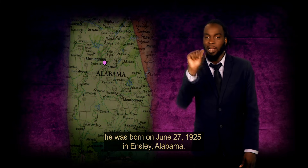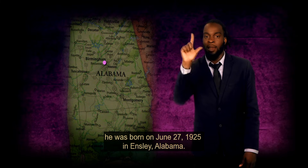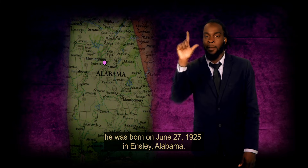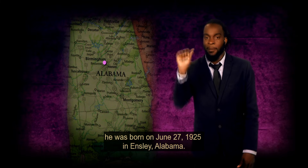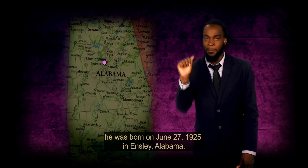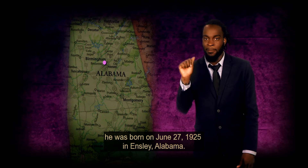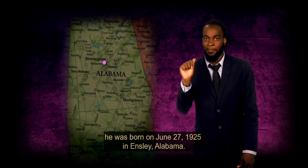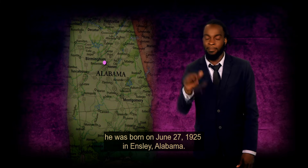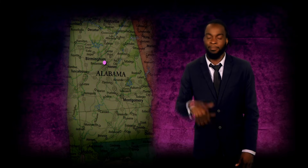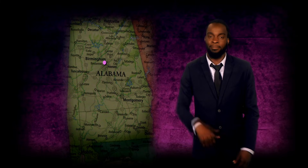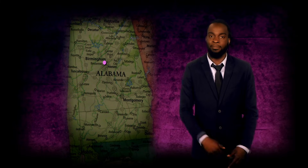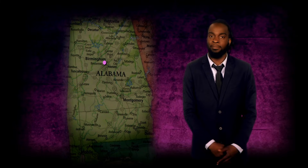Inslee, Alabama.